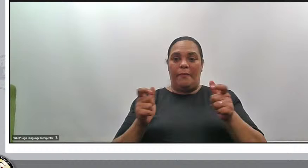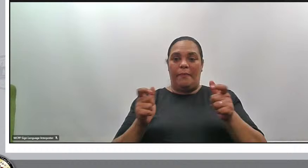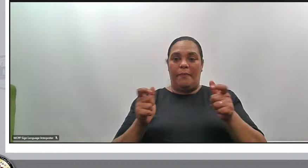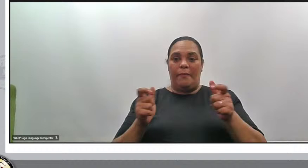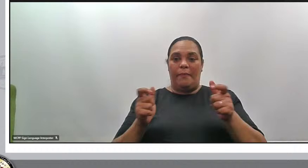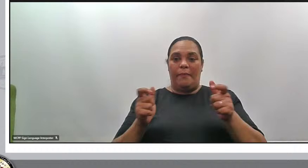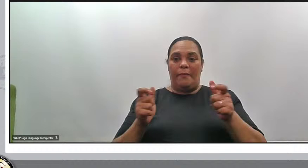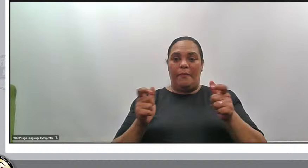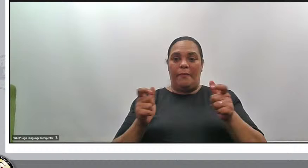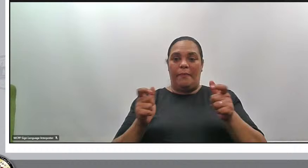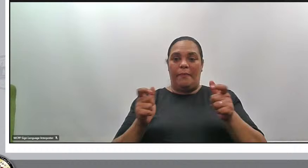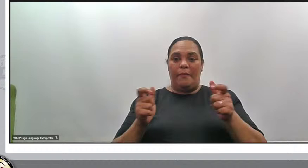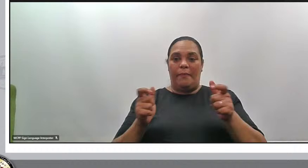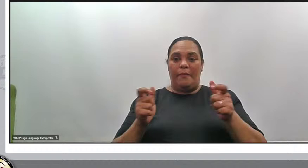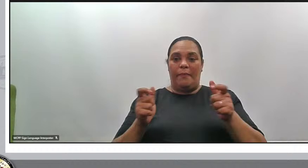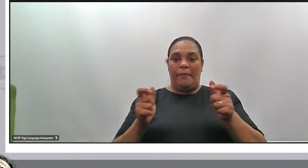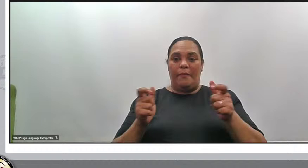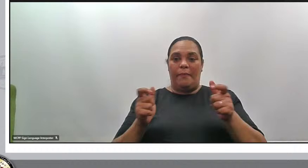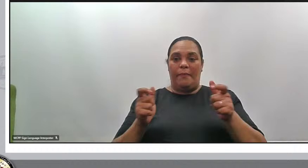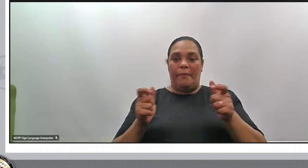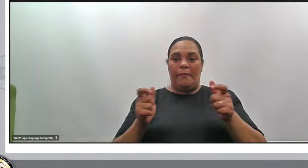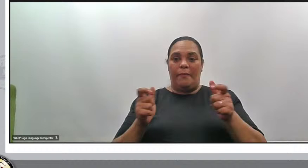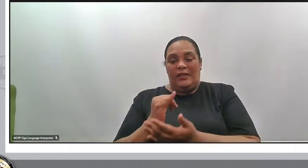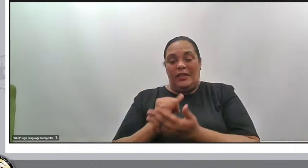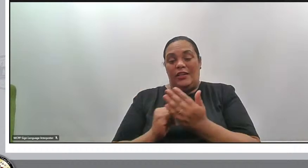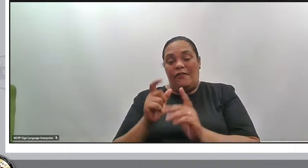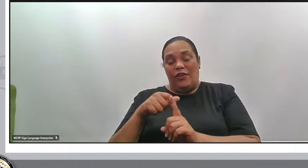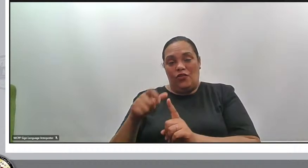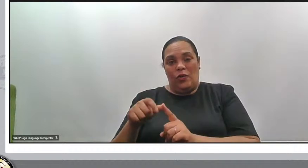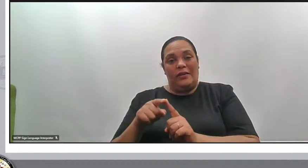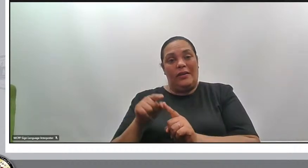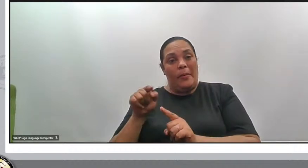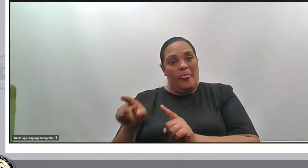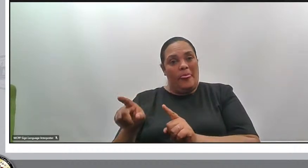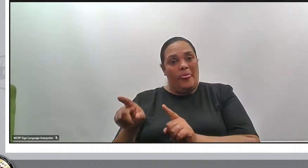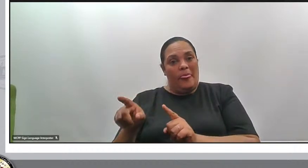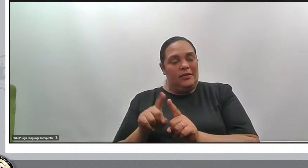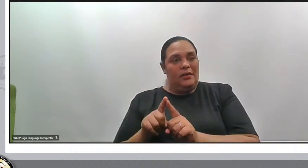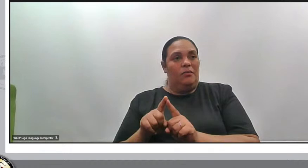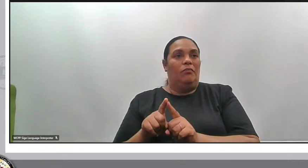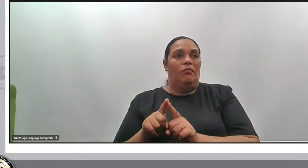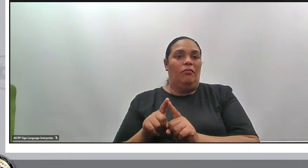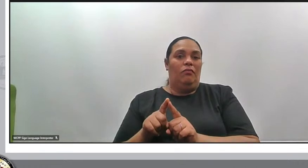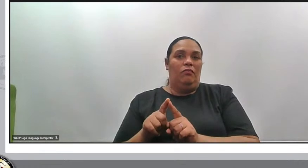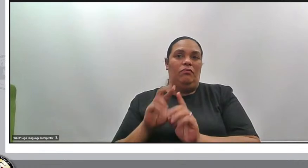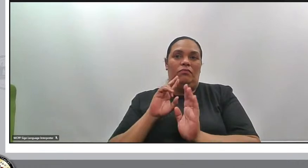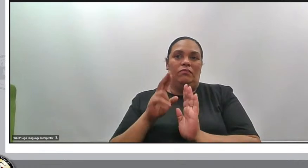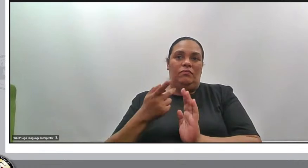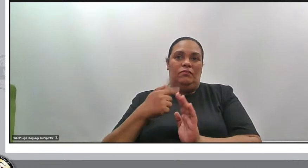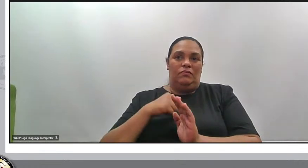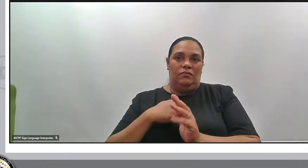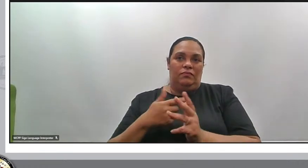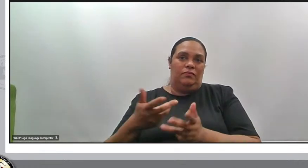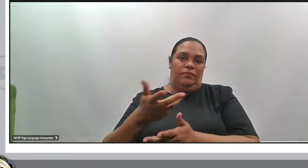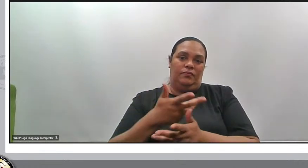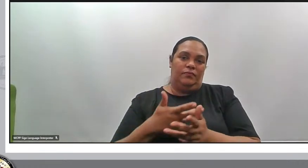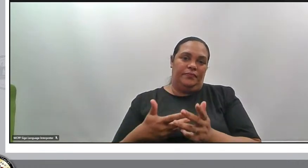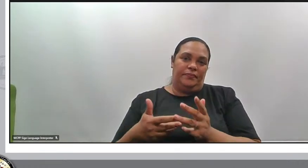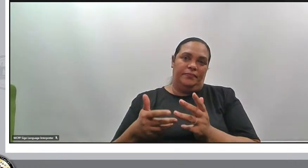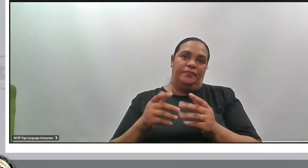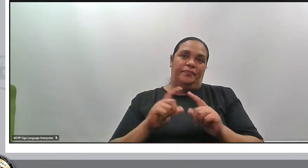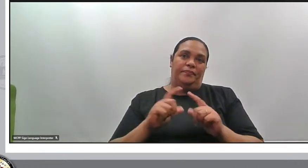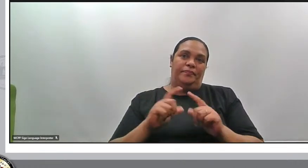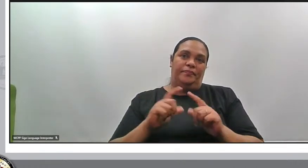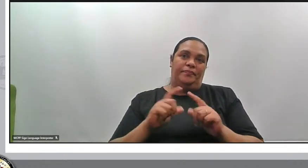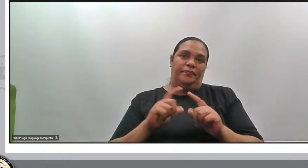to engage chairpersons individually. And probably that will also result in us to engage with the entire committee so